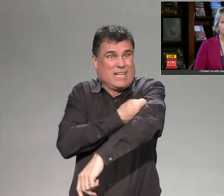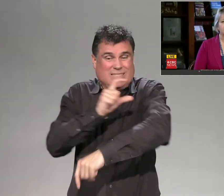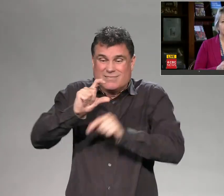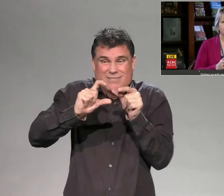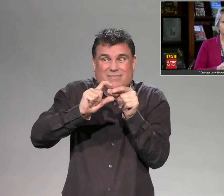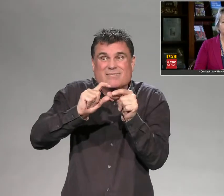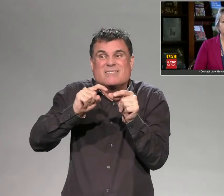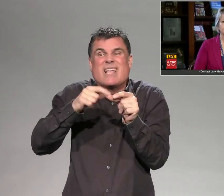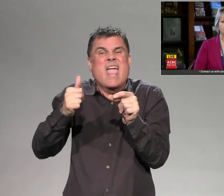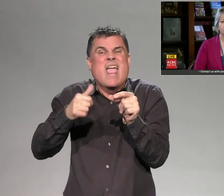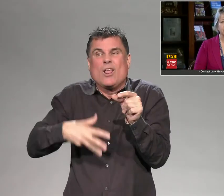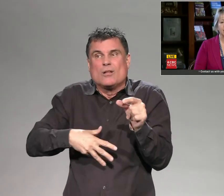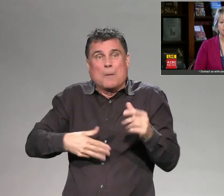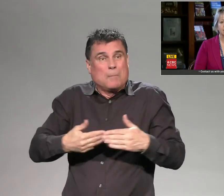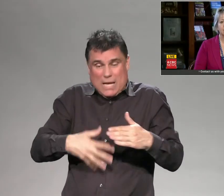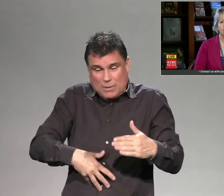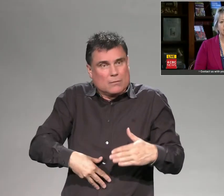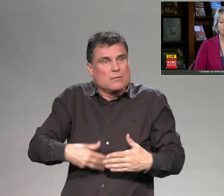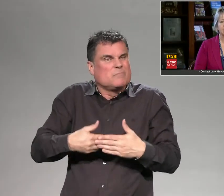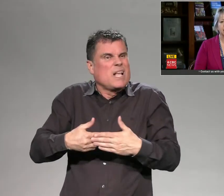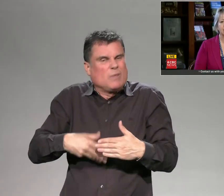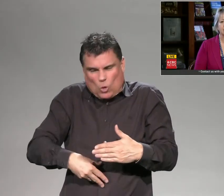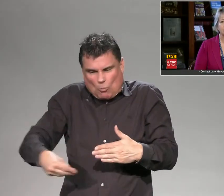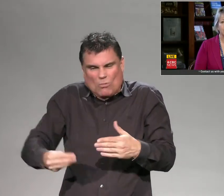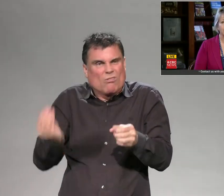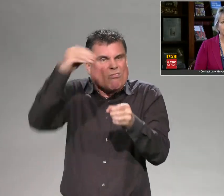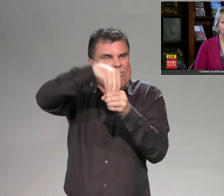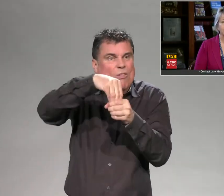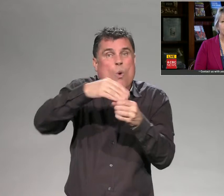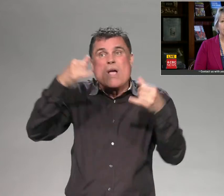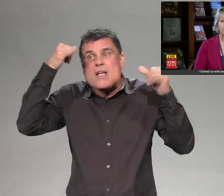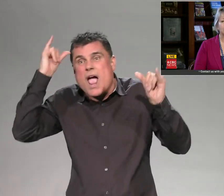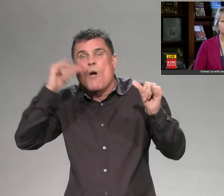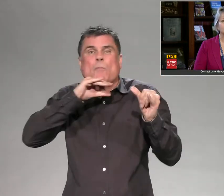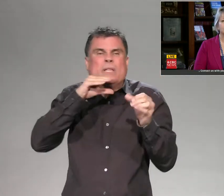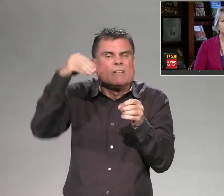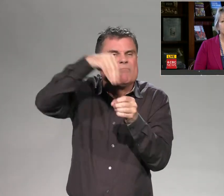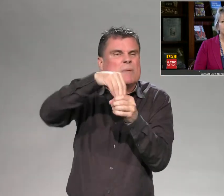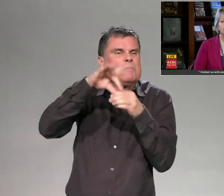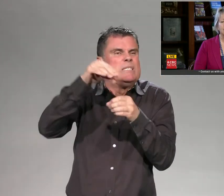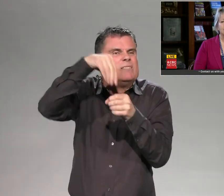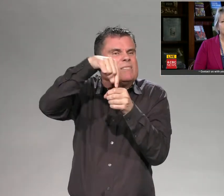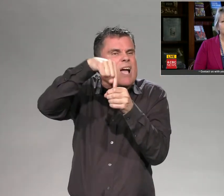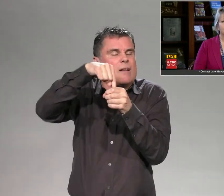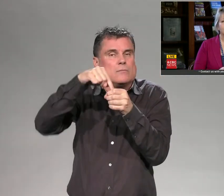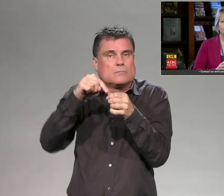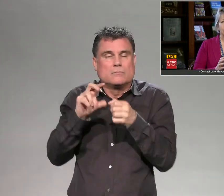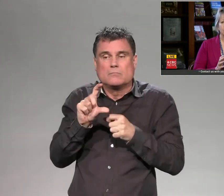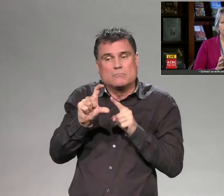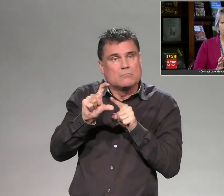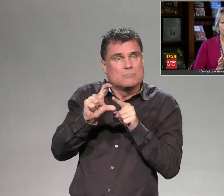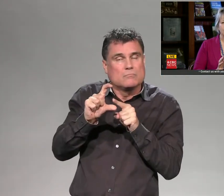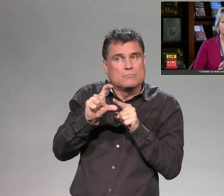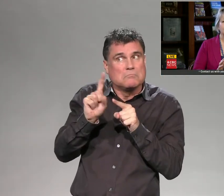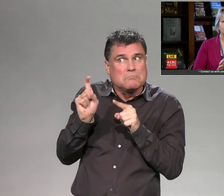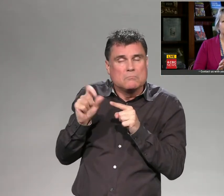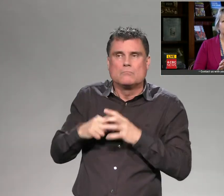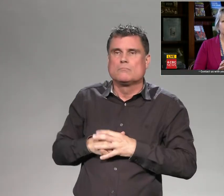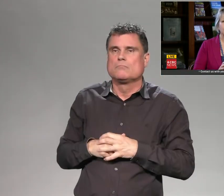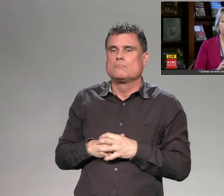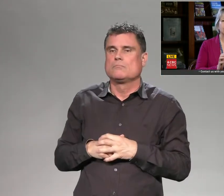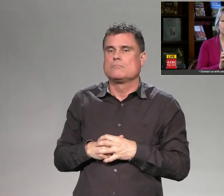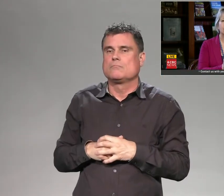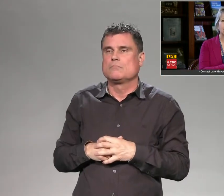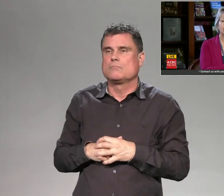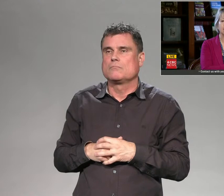have approved here for use in Canada, that are in Canada right now. That is, there was some